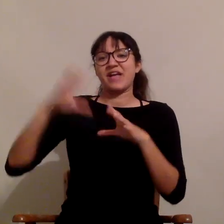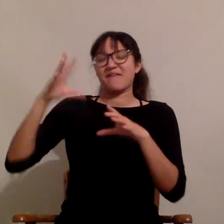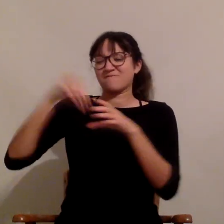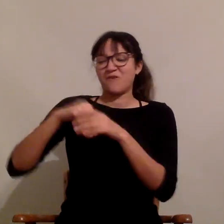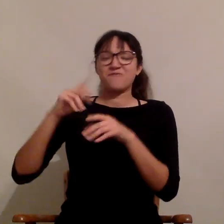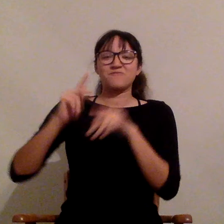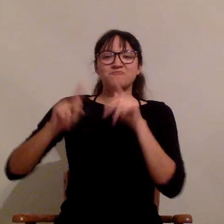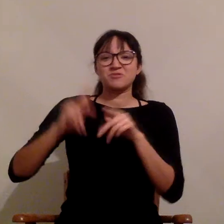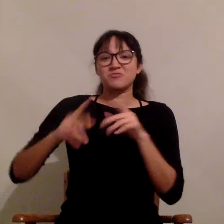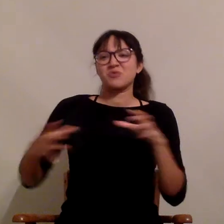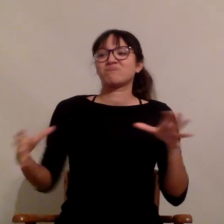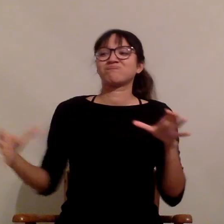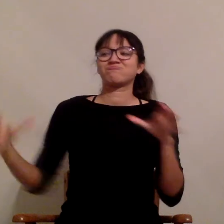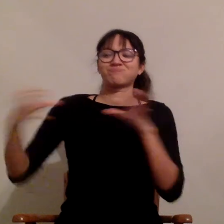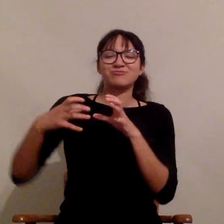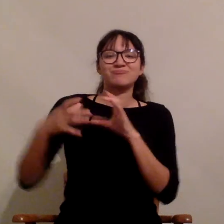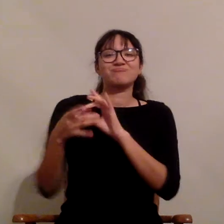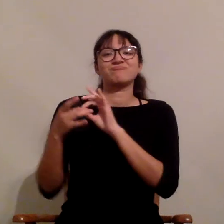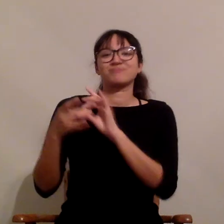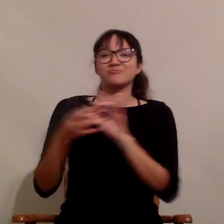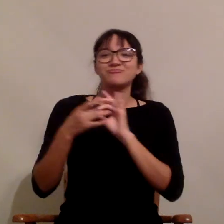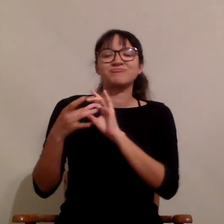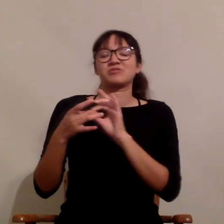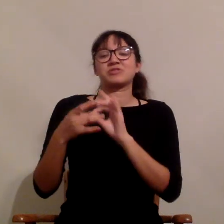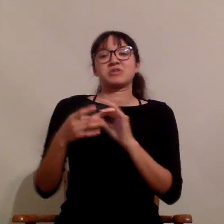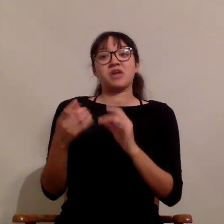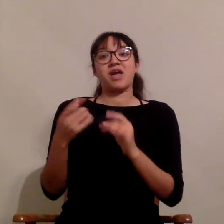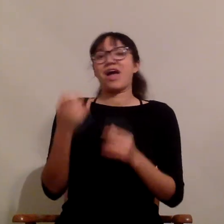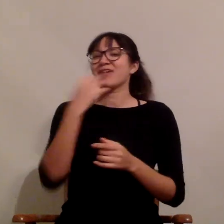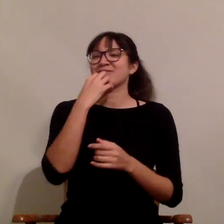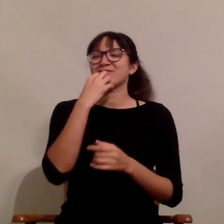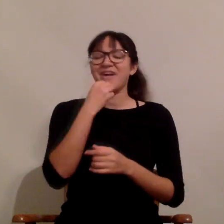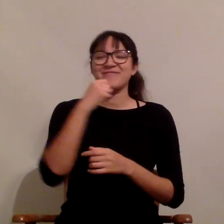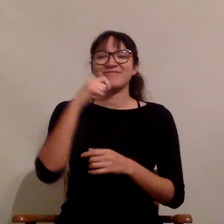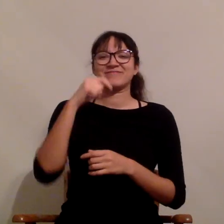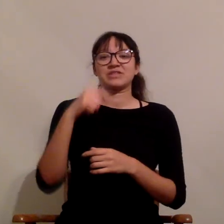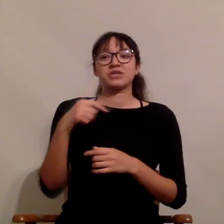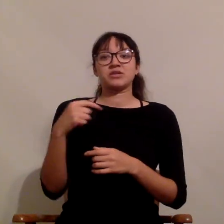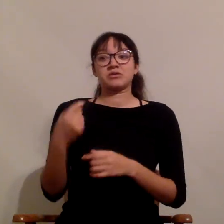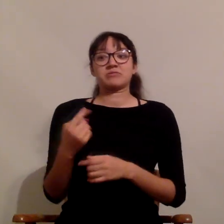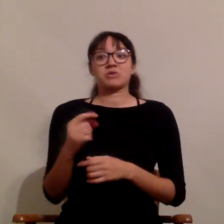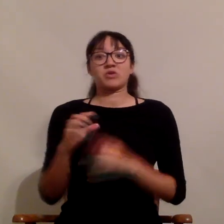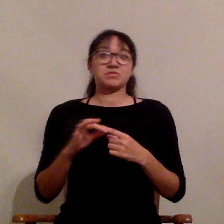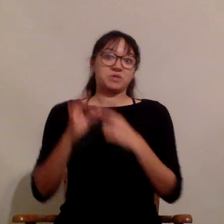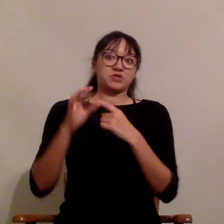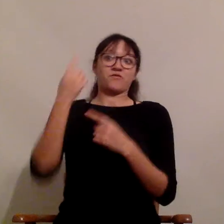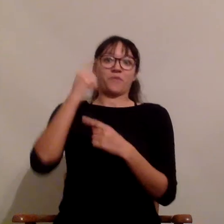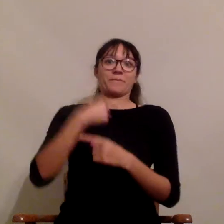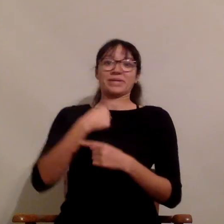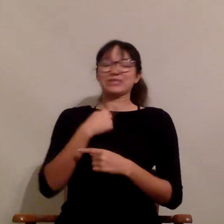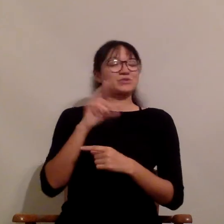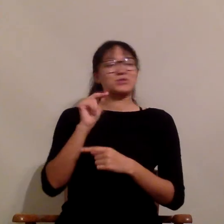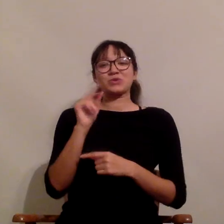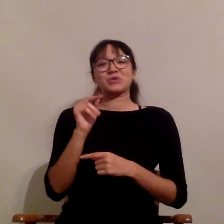that it's not unique to me. It's within all of us. My work shows that even cancer cells